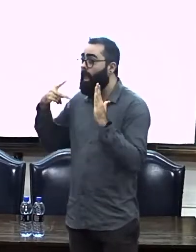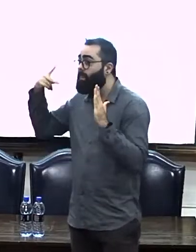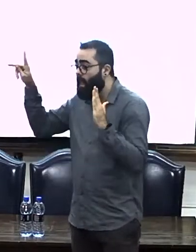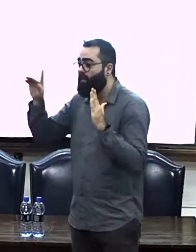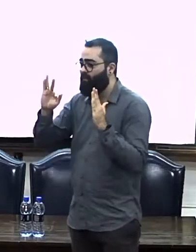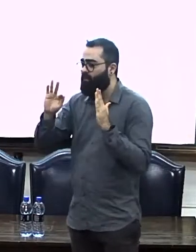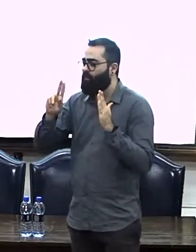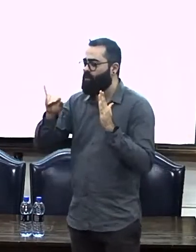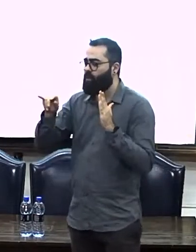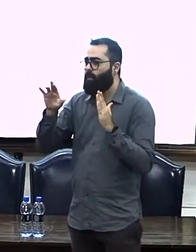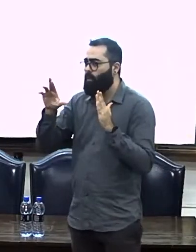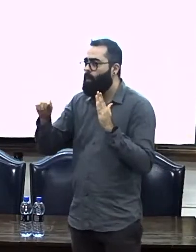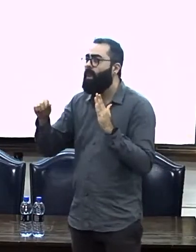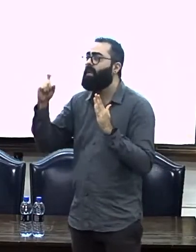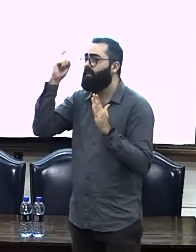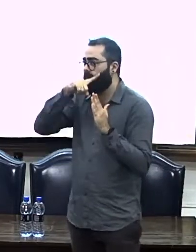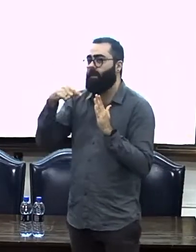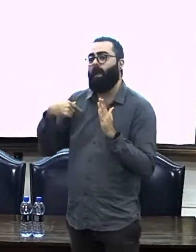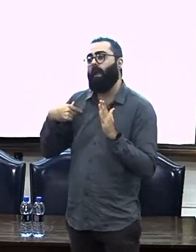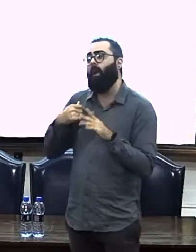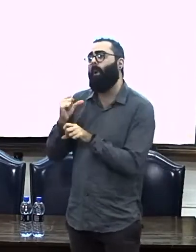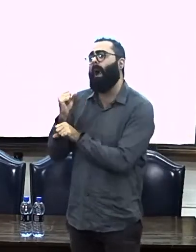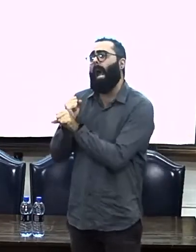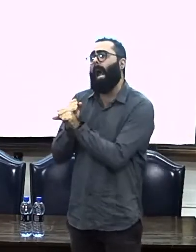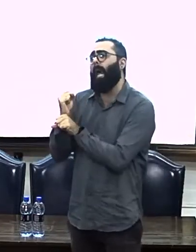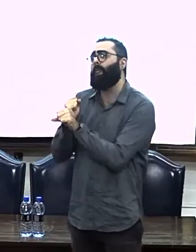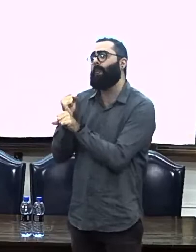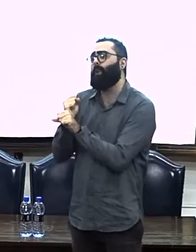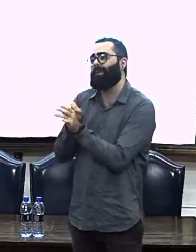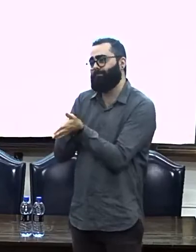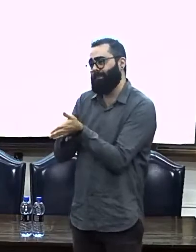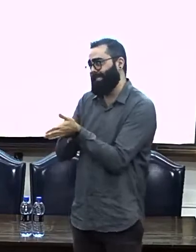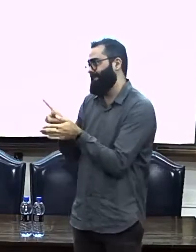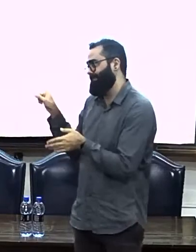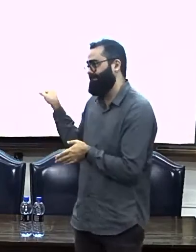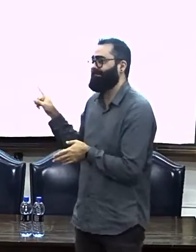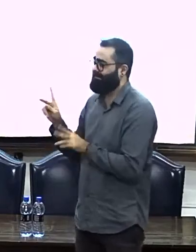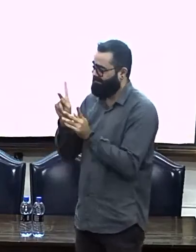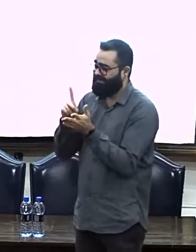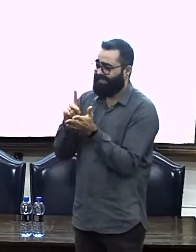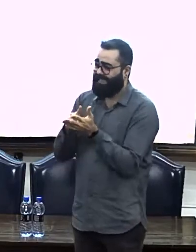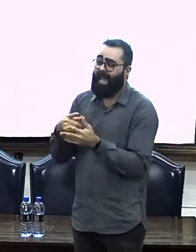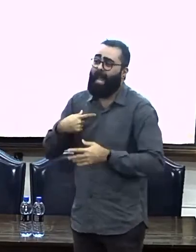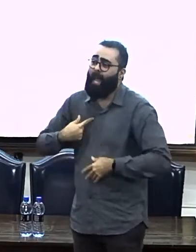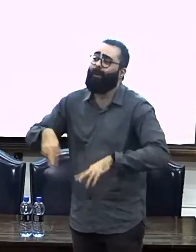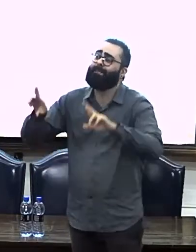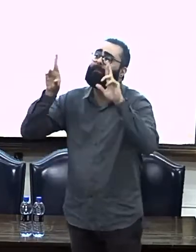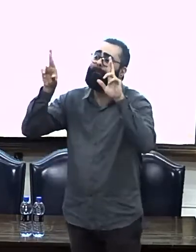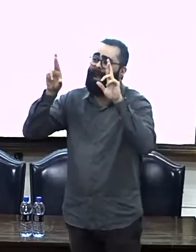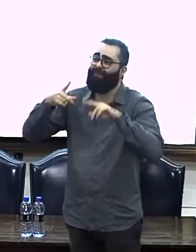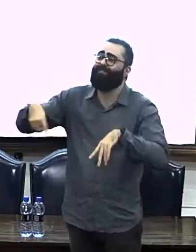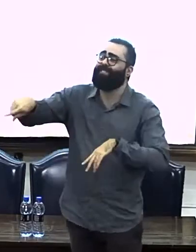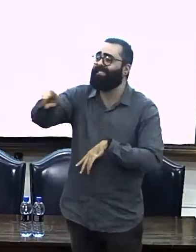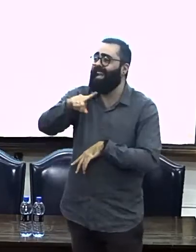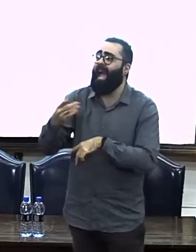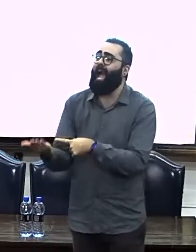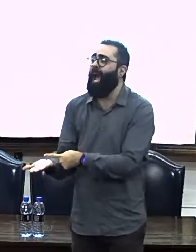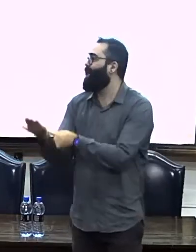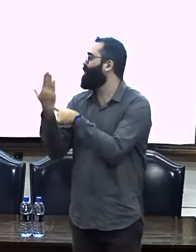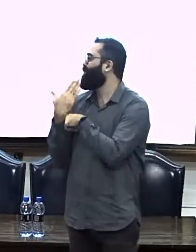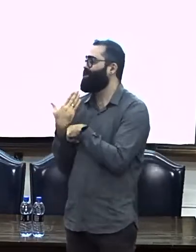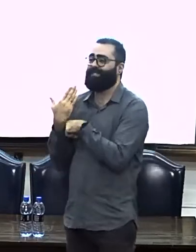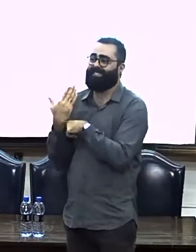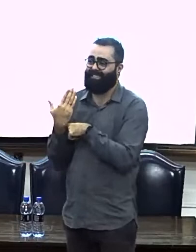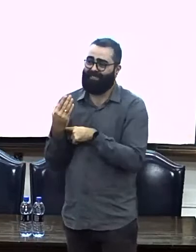And it's taken me many years to get this far. And I'm hoping you will help me the next